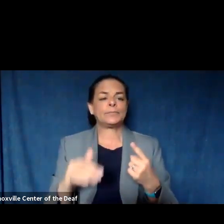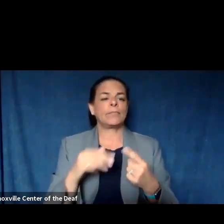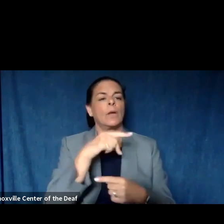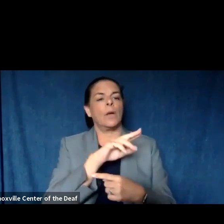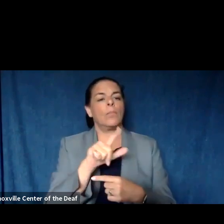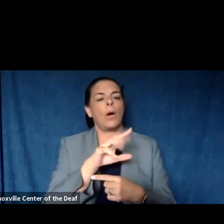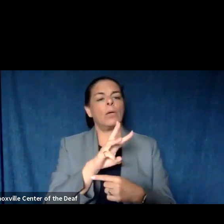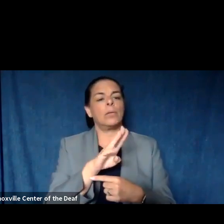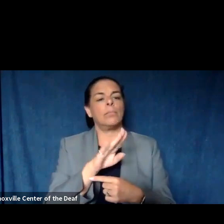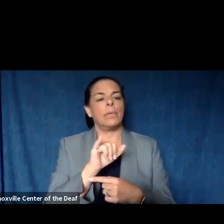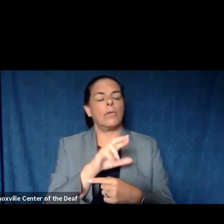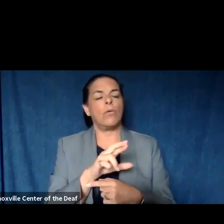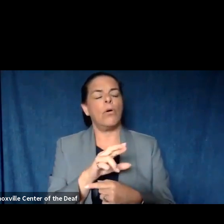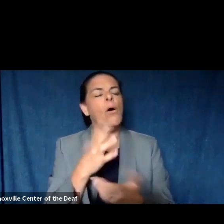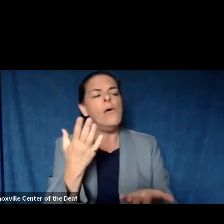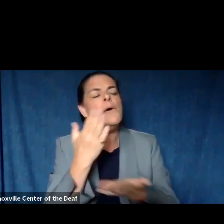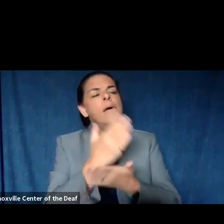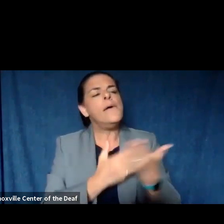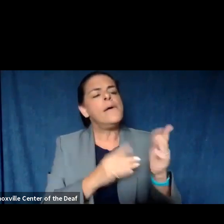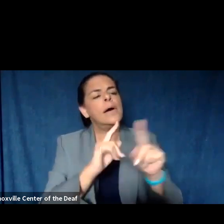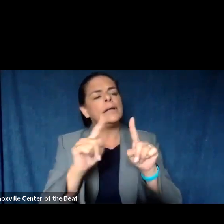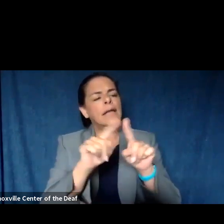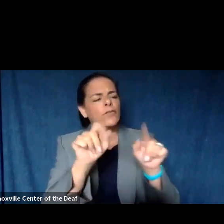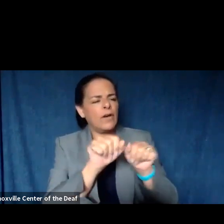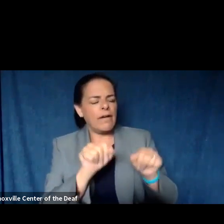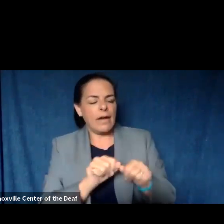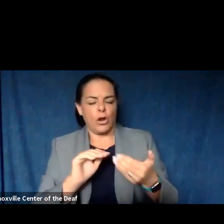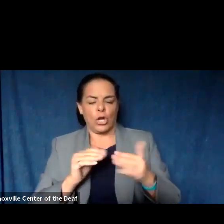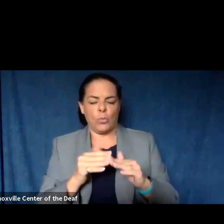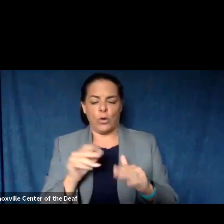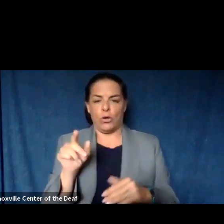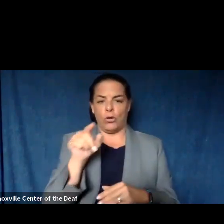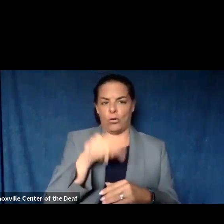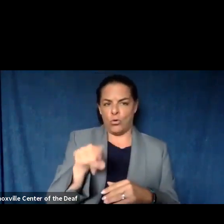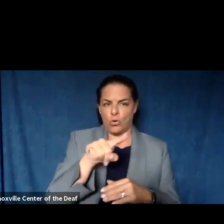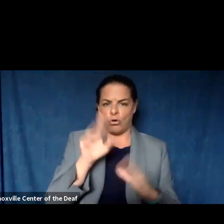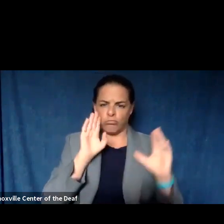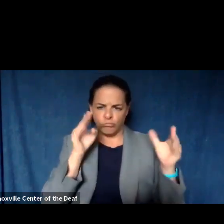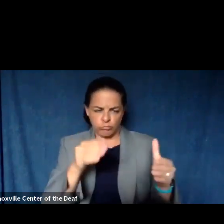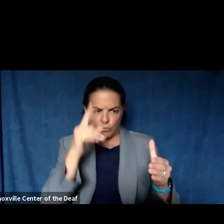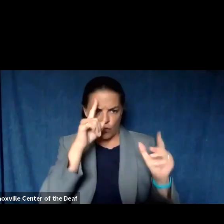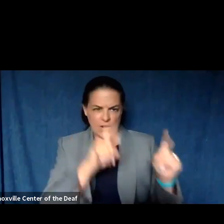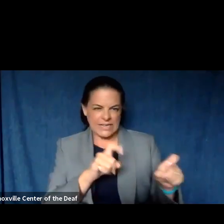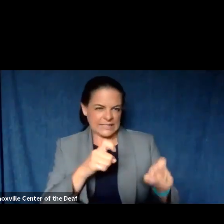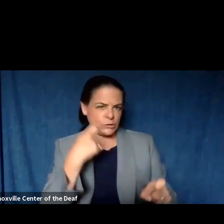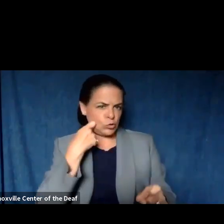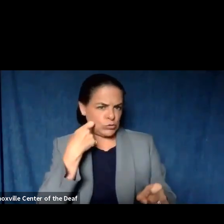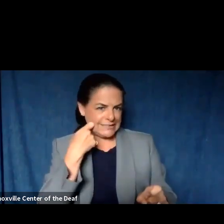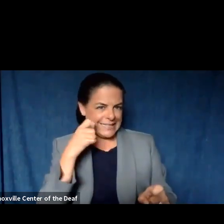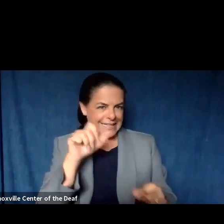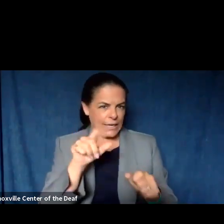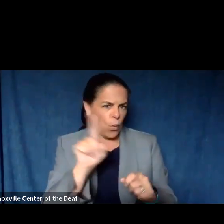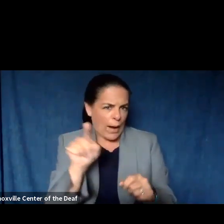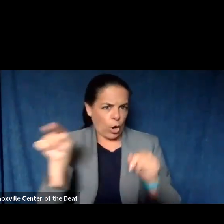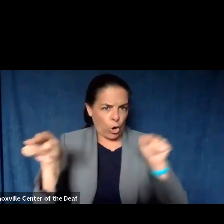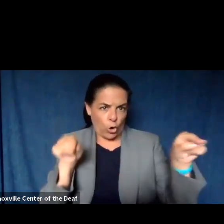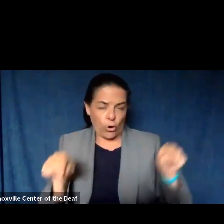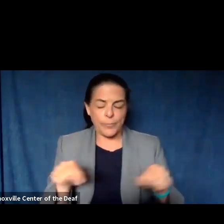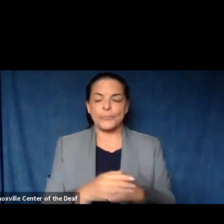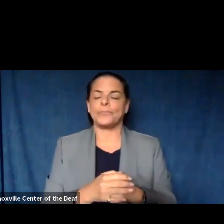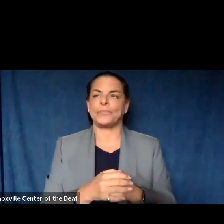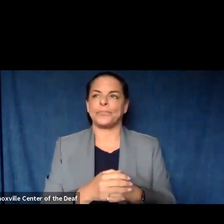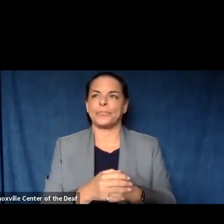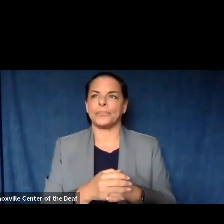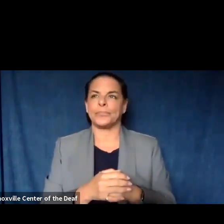with WBIR, what are some areas or communities that KCHD has targeted for testing recently? We were